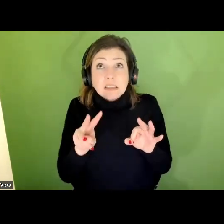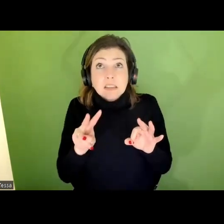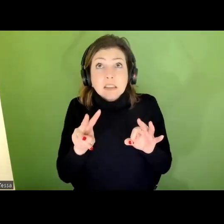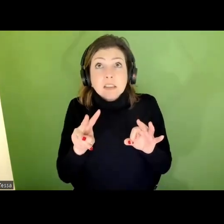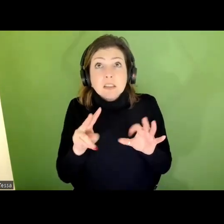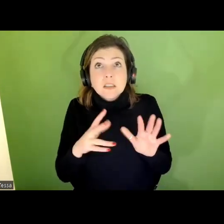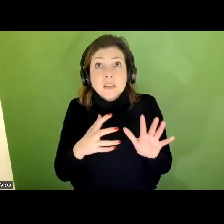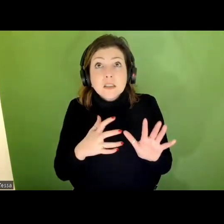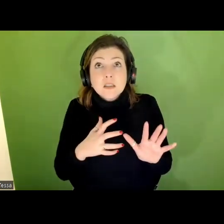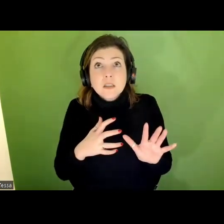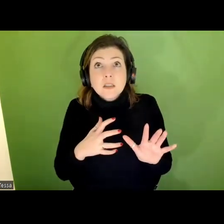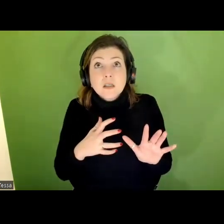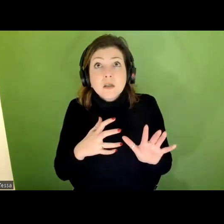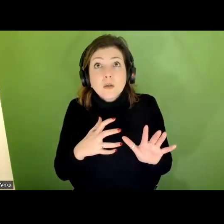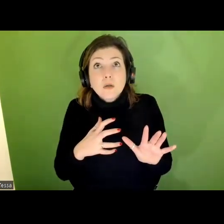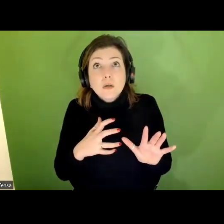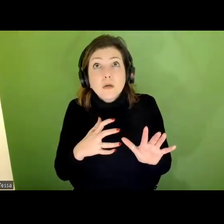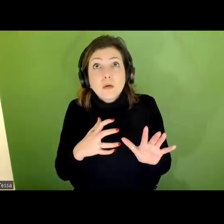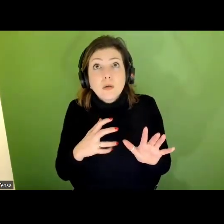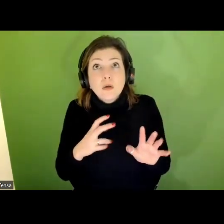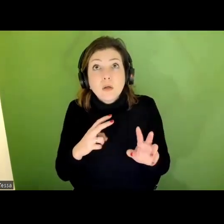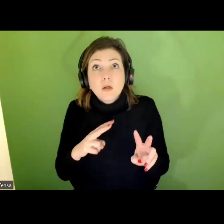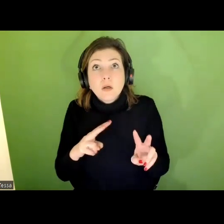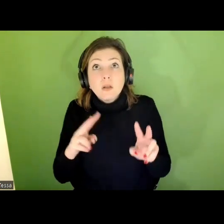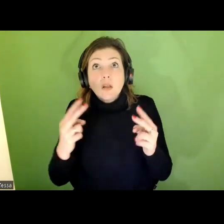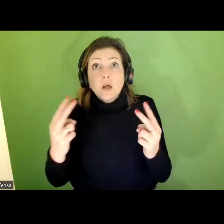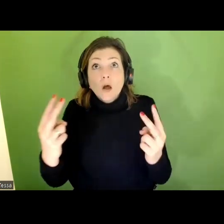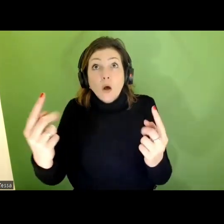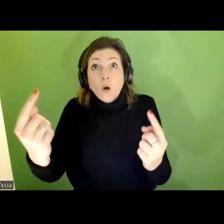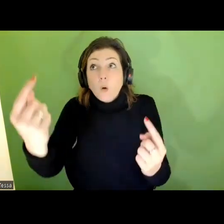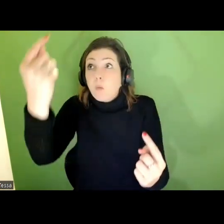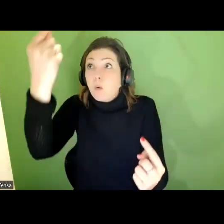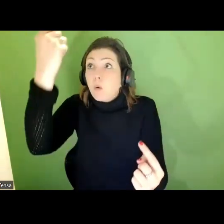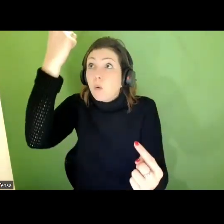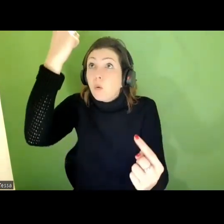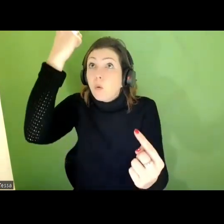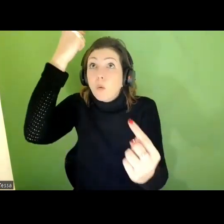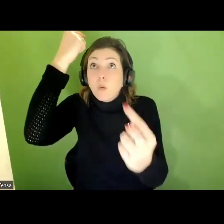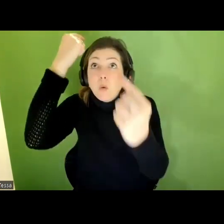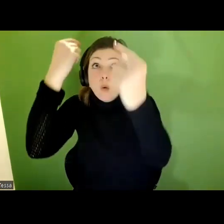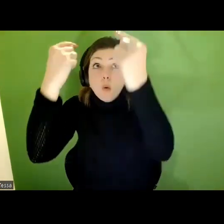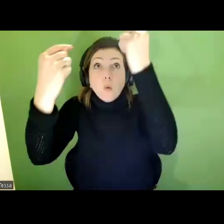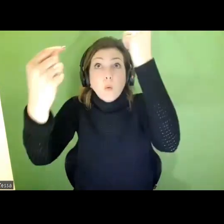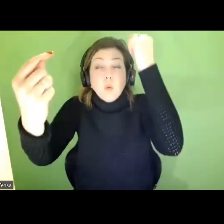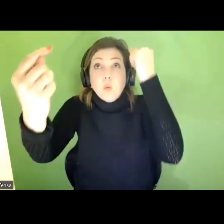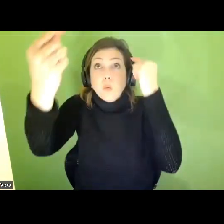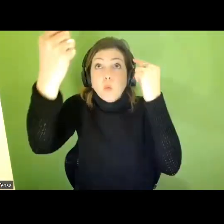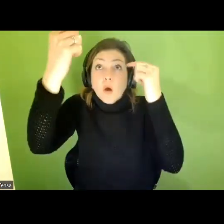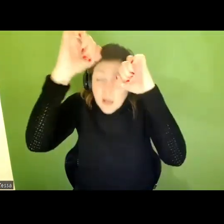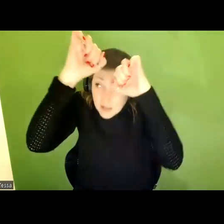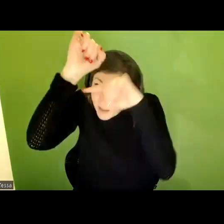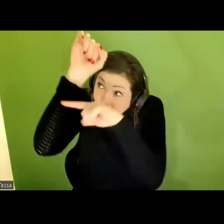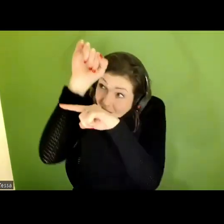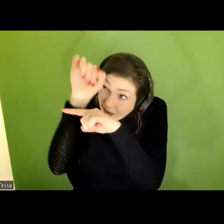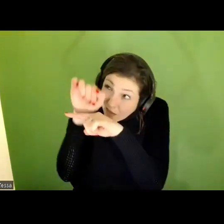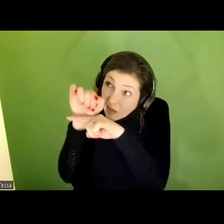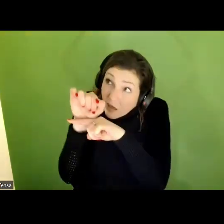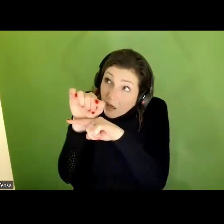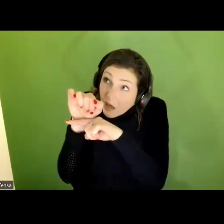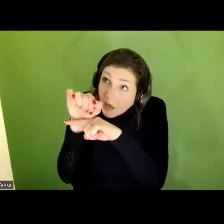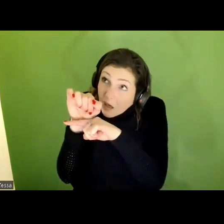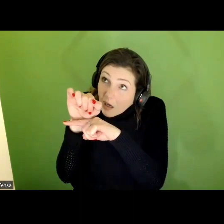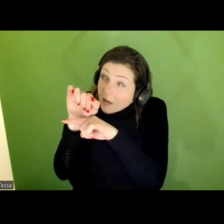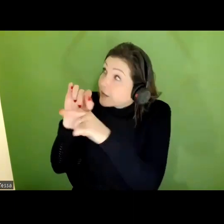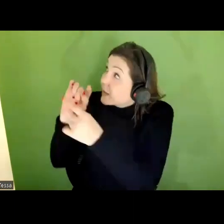The drones hadn't got low enough. They flew past in arrow formation. Ajay and Yasmin ducked as the drones whirled up, circling back